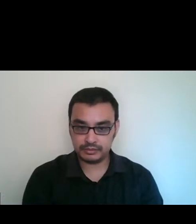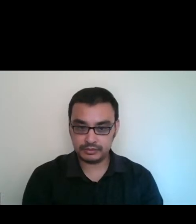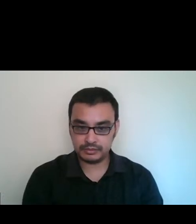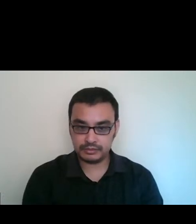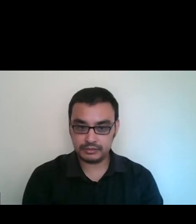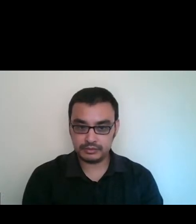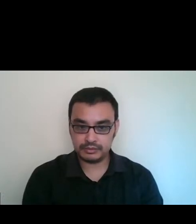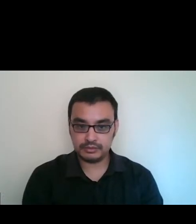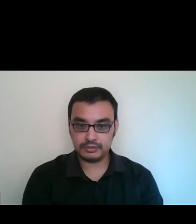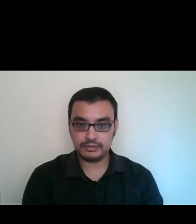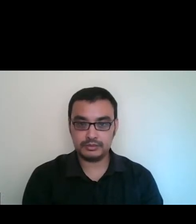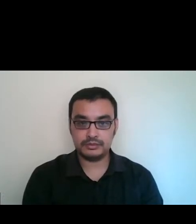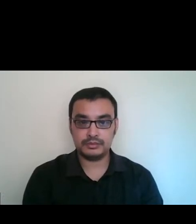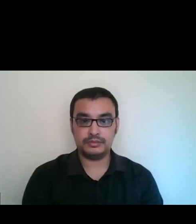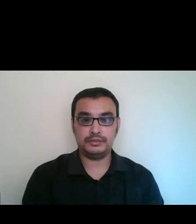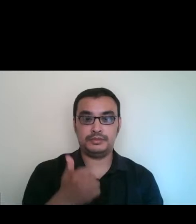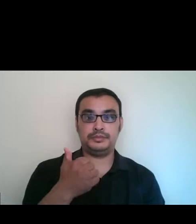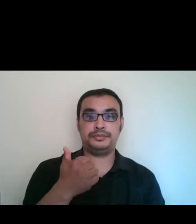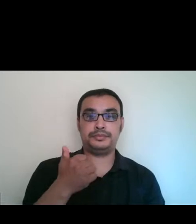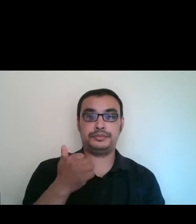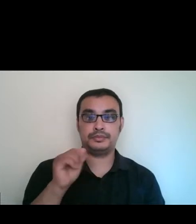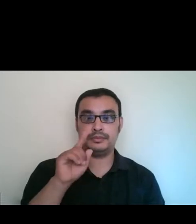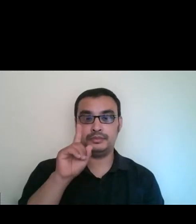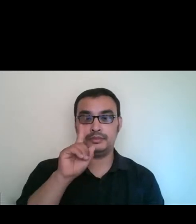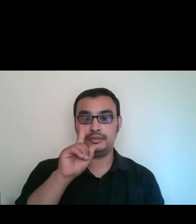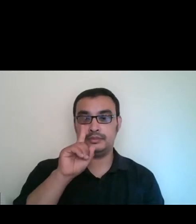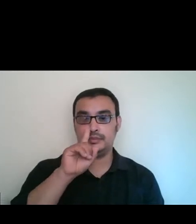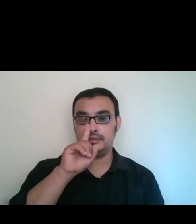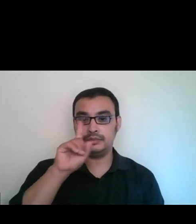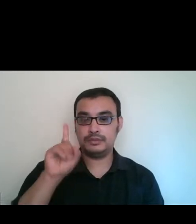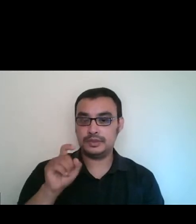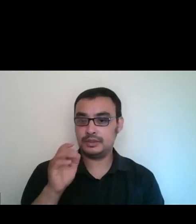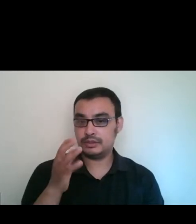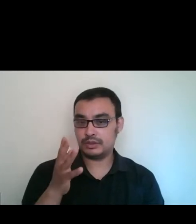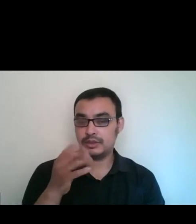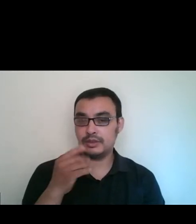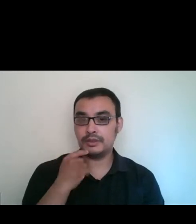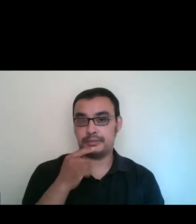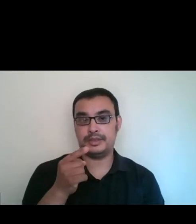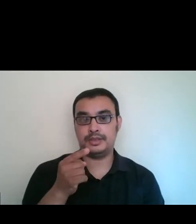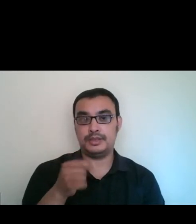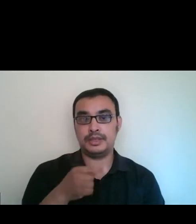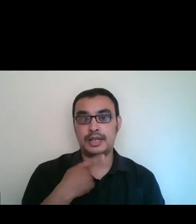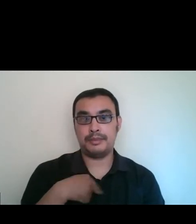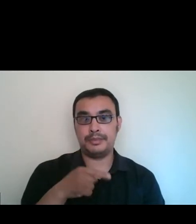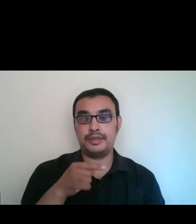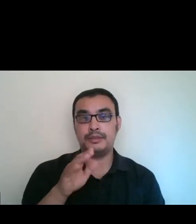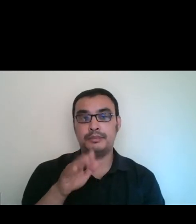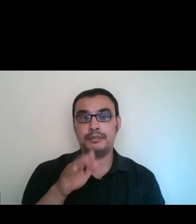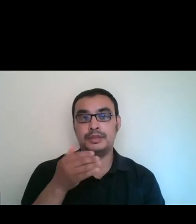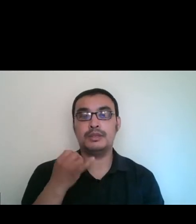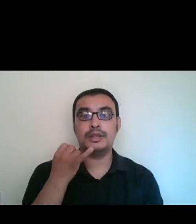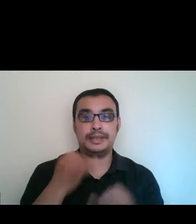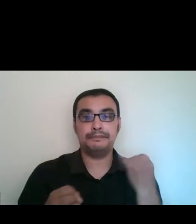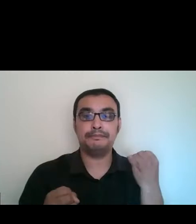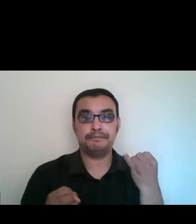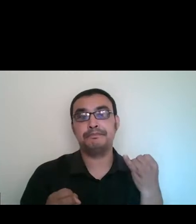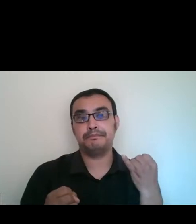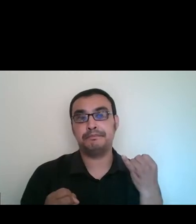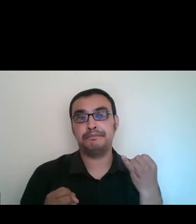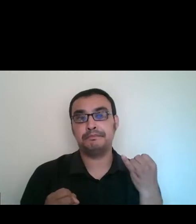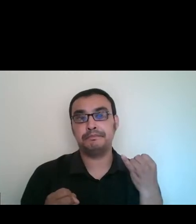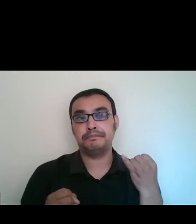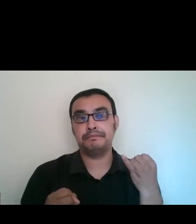Okay, then. For now, it seems that there is no questions. Maybe there will be final comments after